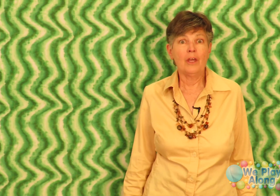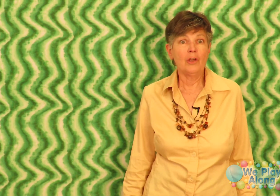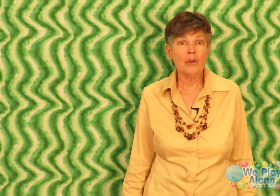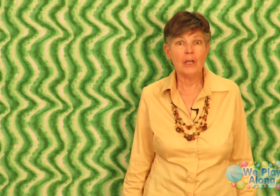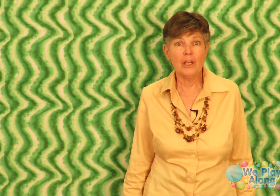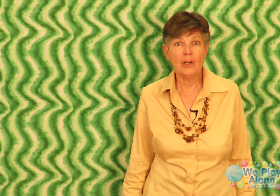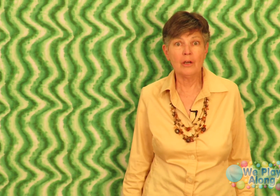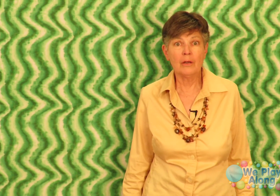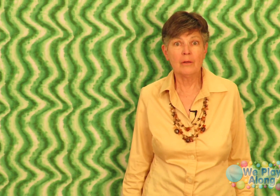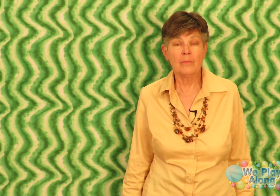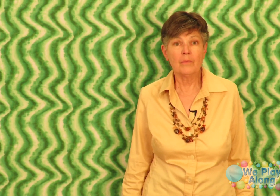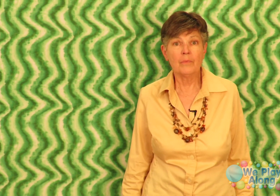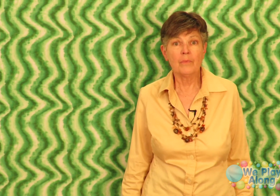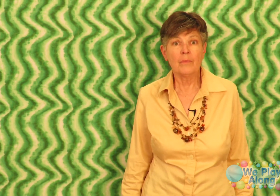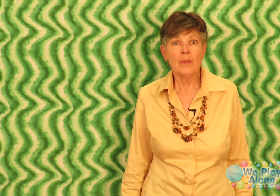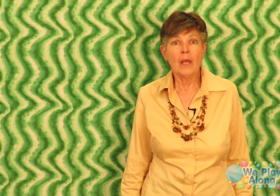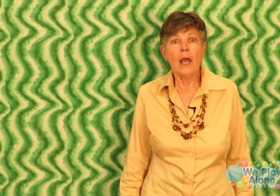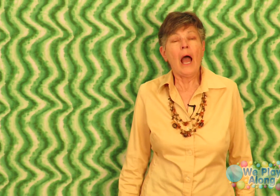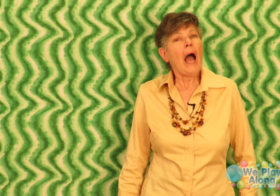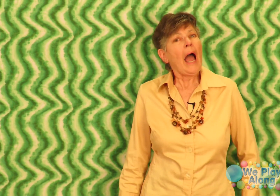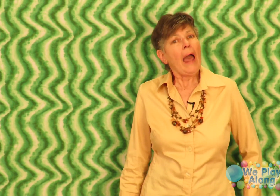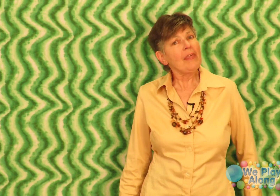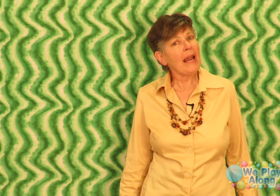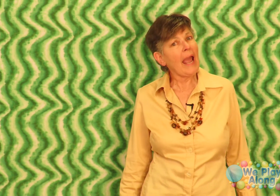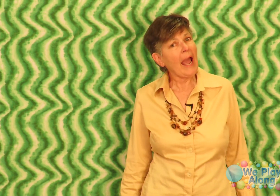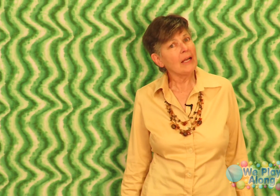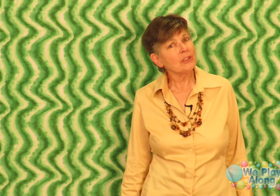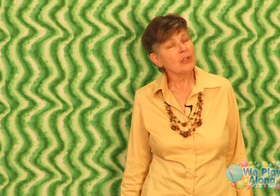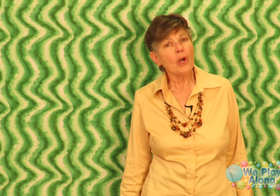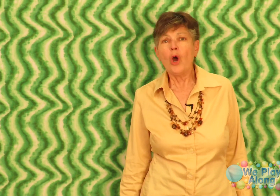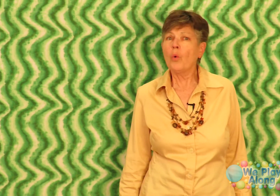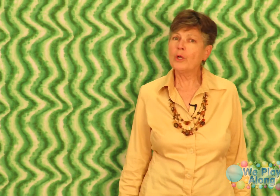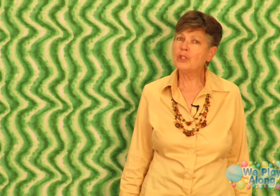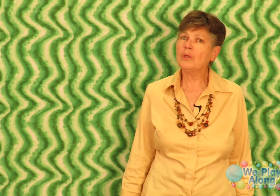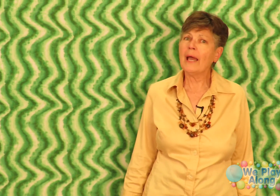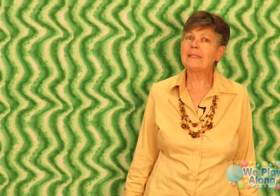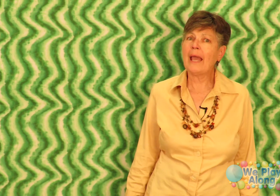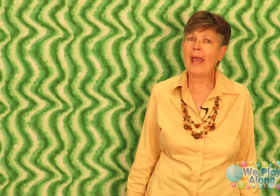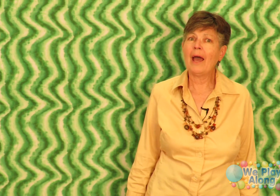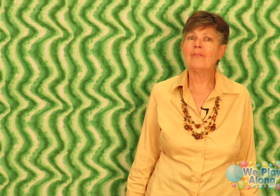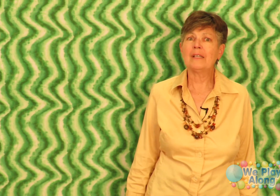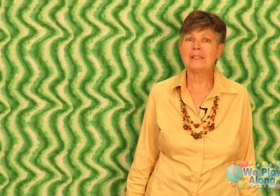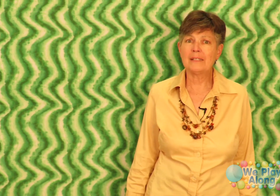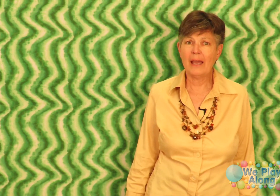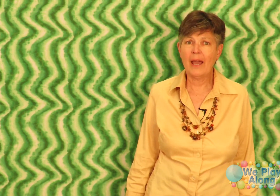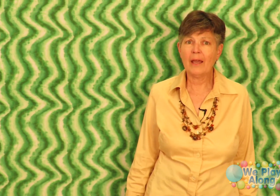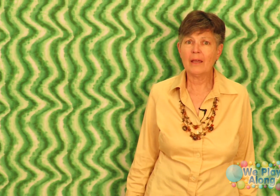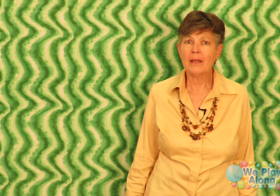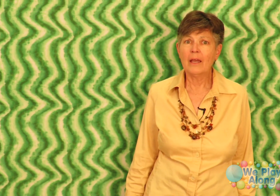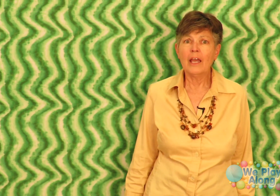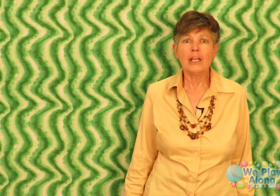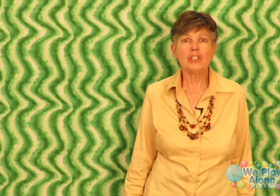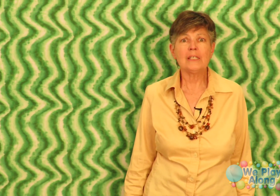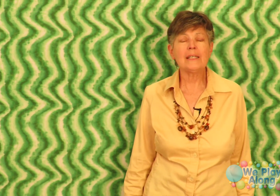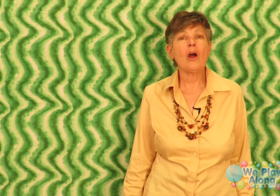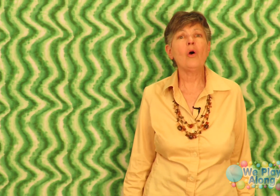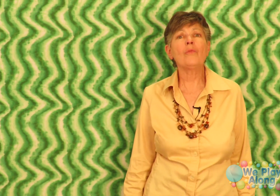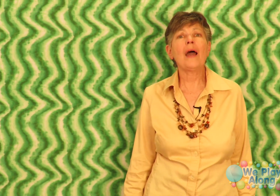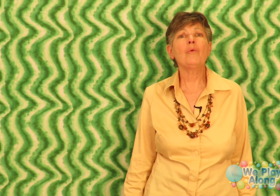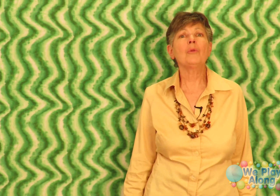you're here. Then I asked her, would you like to have a snack? And she said, oh, that would